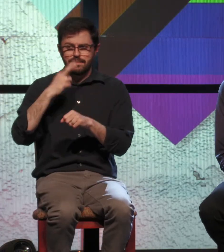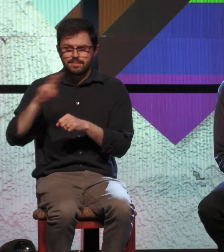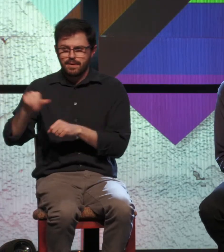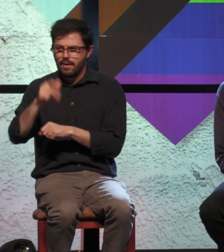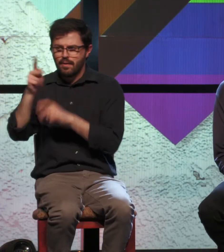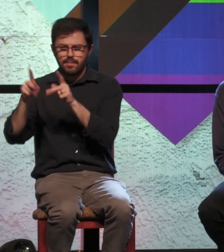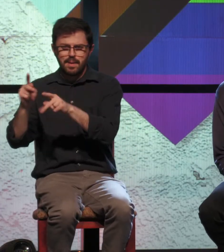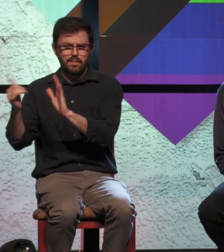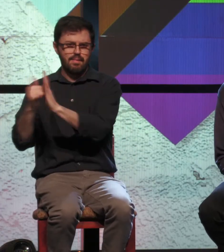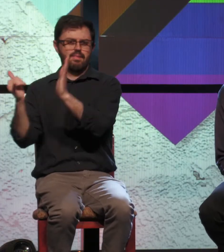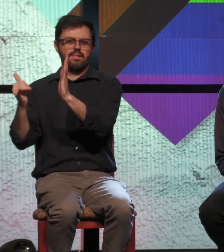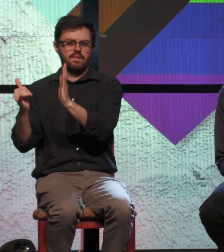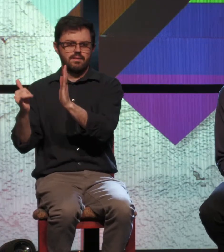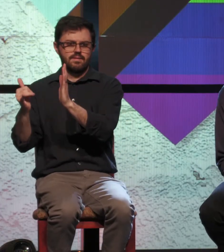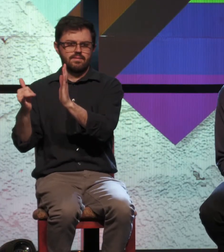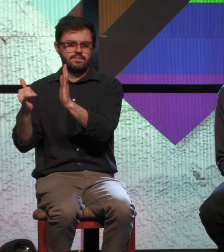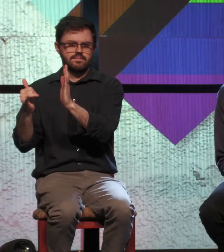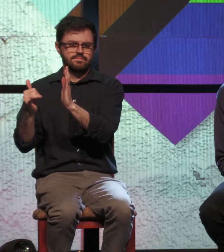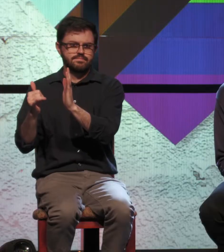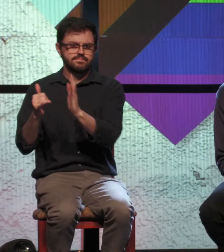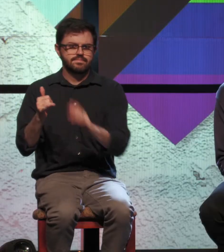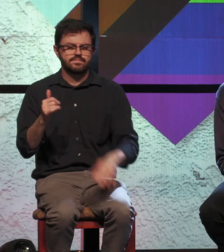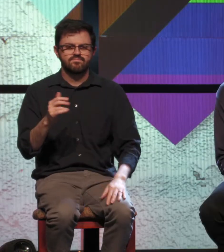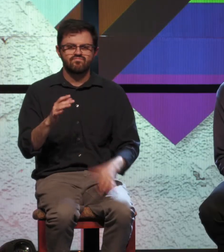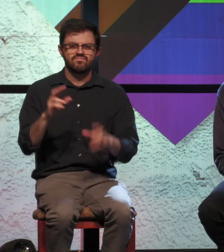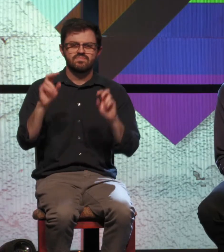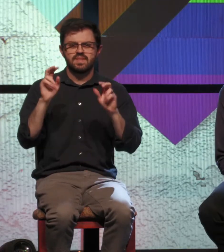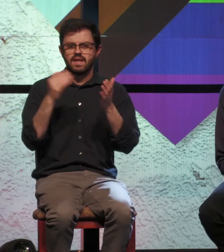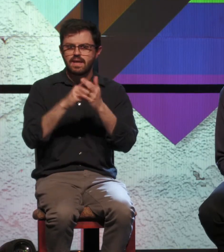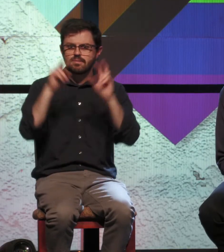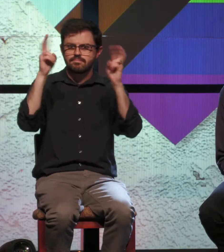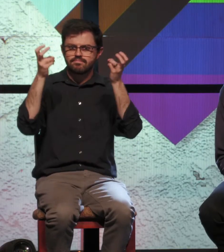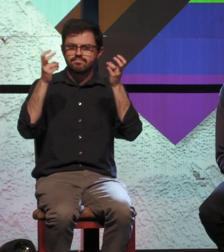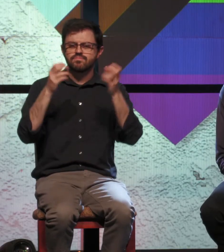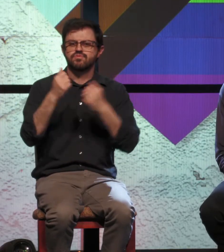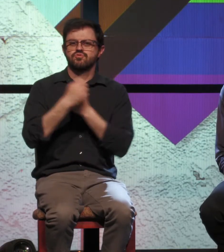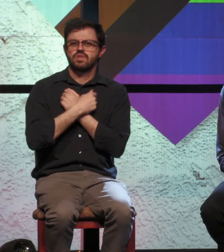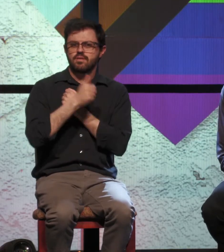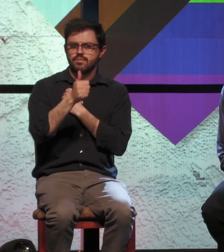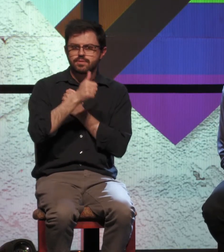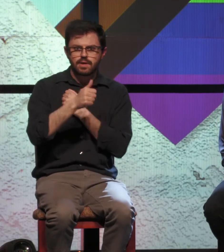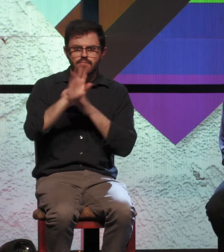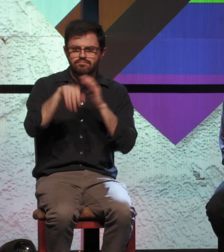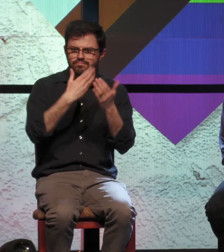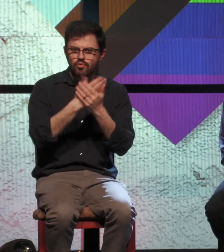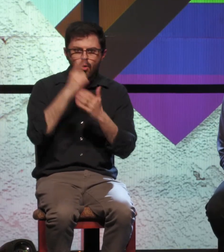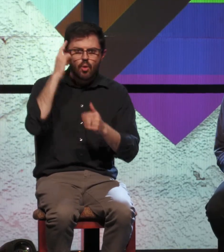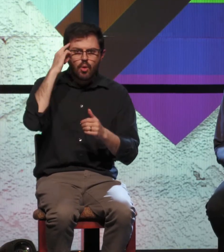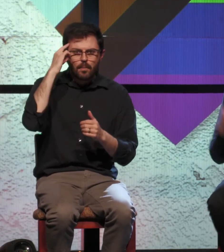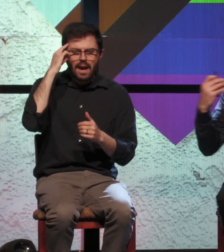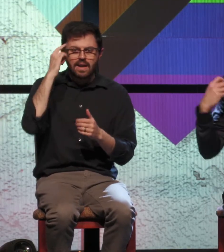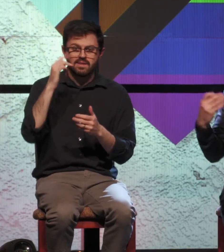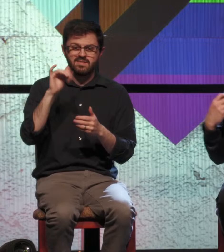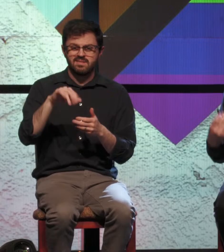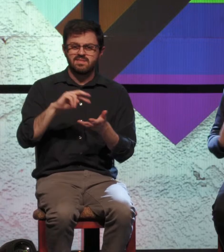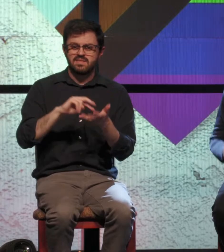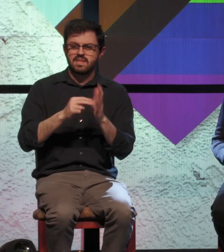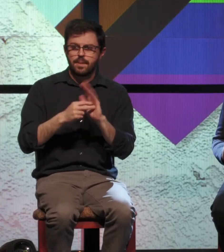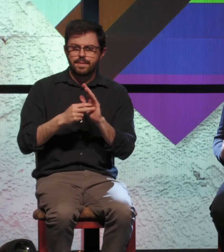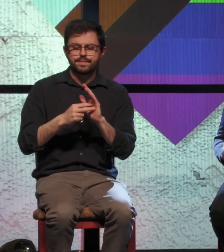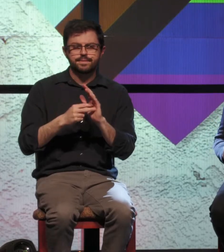is that? To love yourself with all your mind. To love God with all your mind is to know, okay, where can I